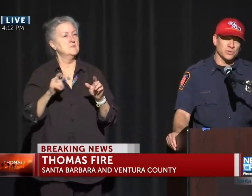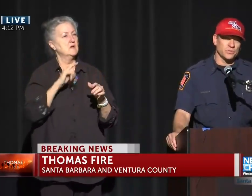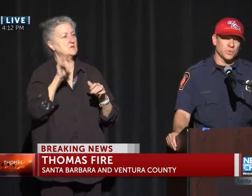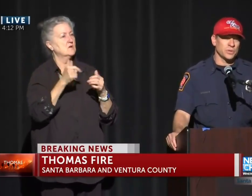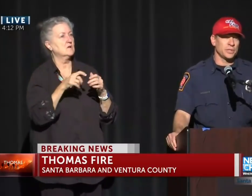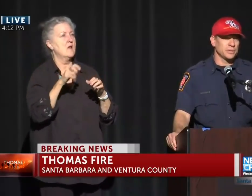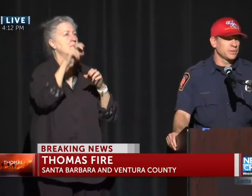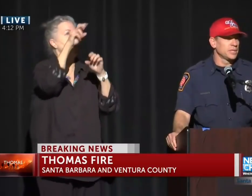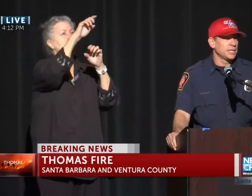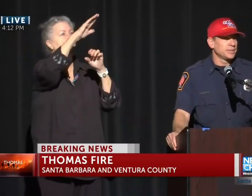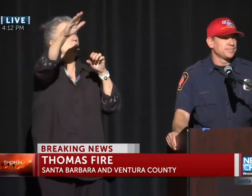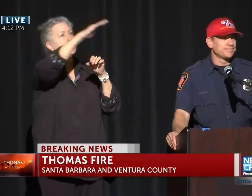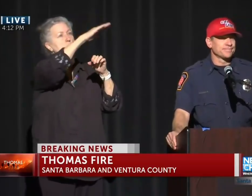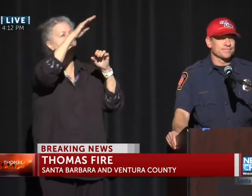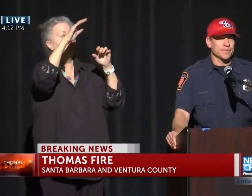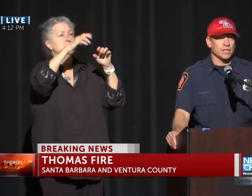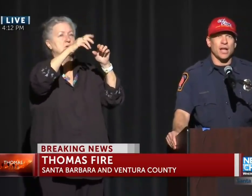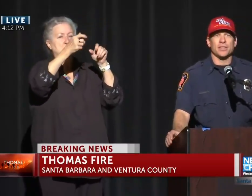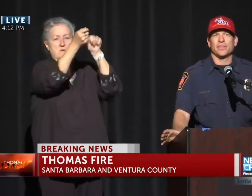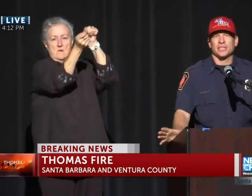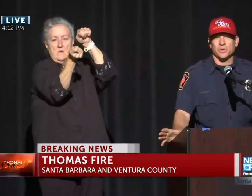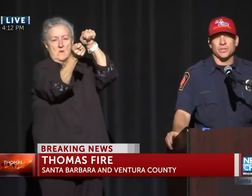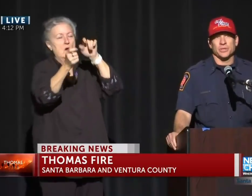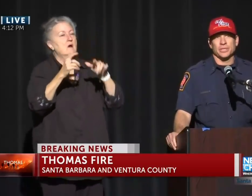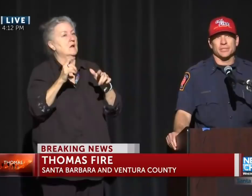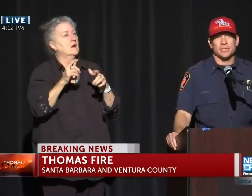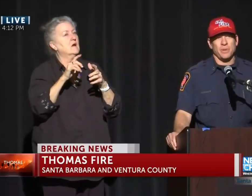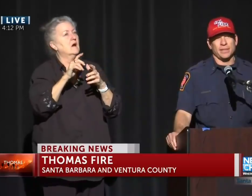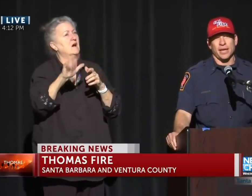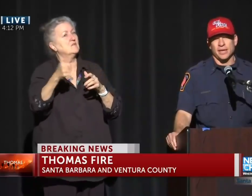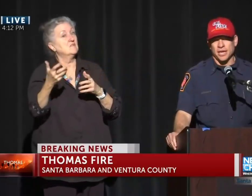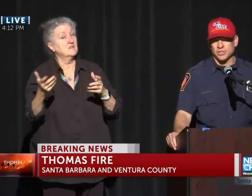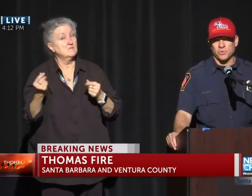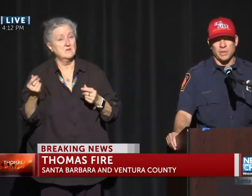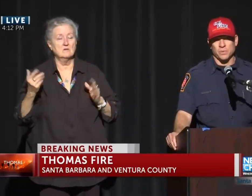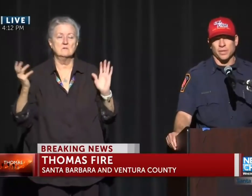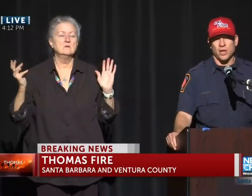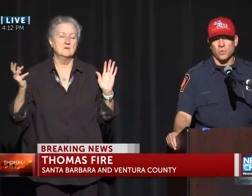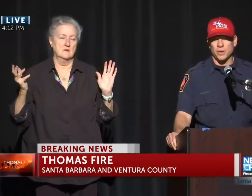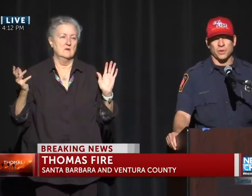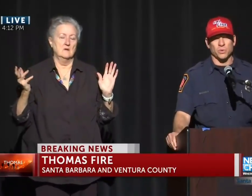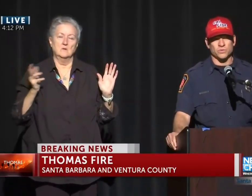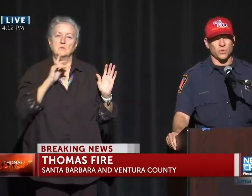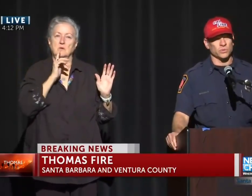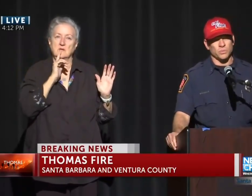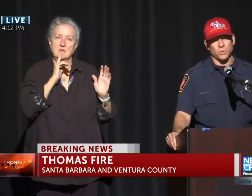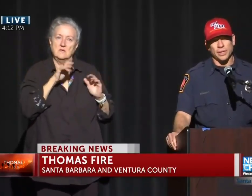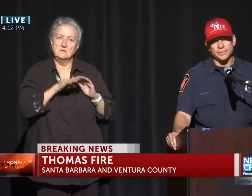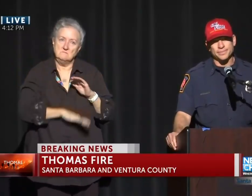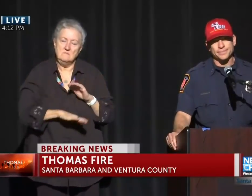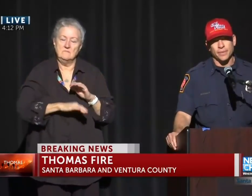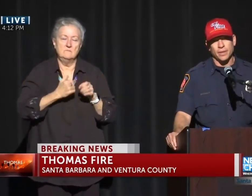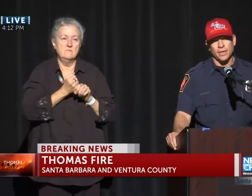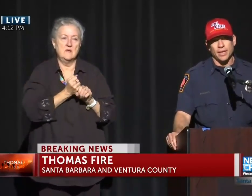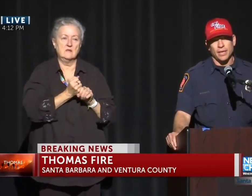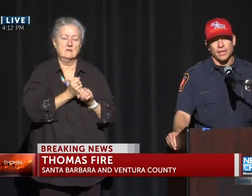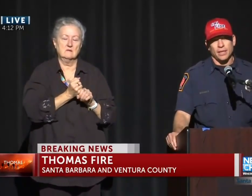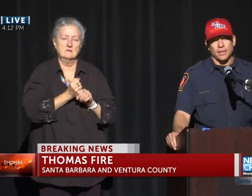onto somebody's roof, more than a lot of the things we do, it's to make that connection with people and help them at their most vulnerable